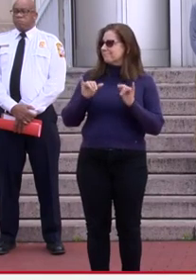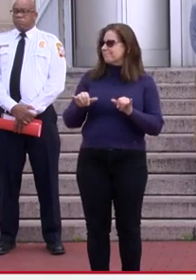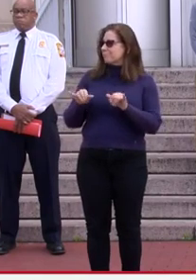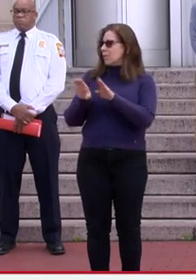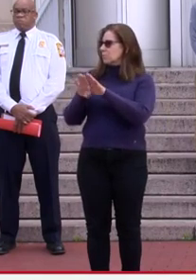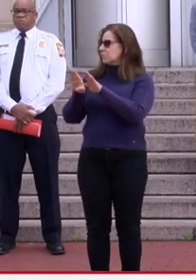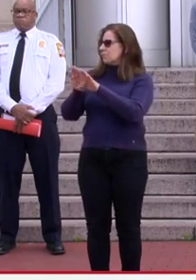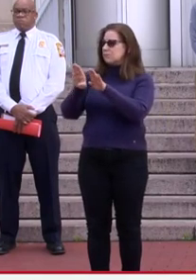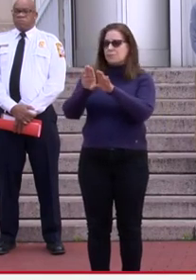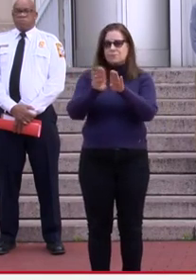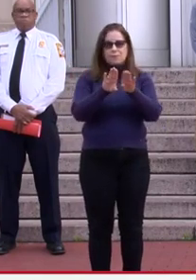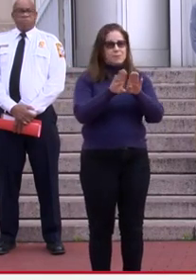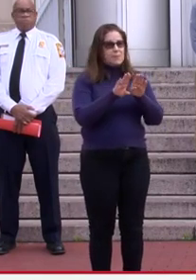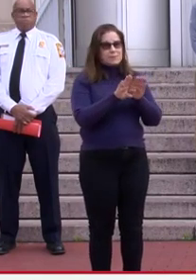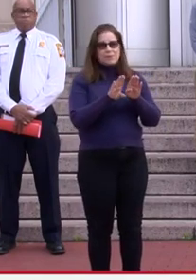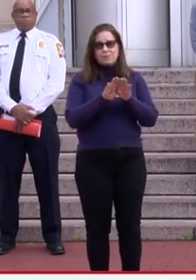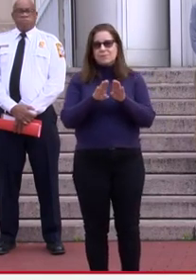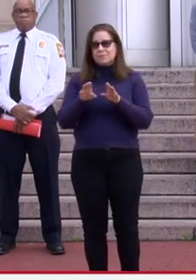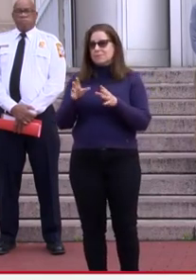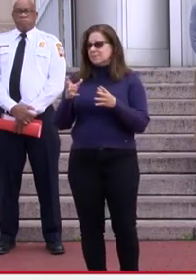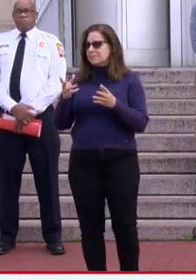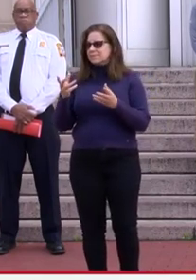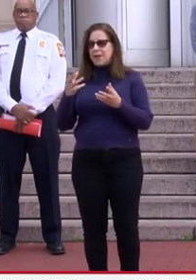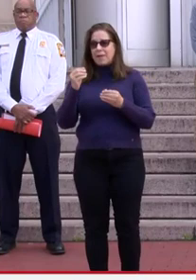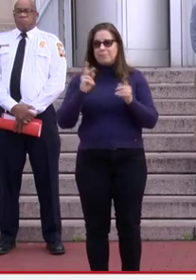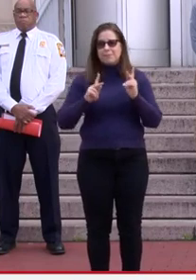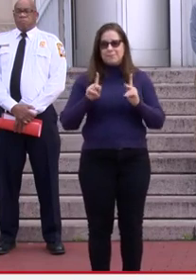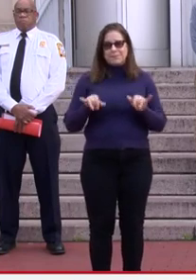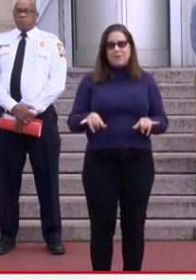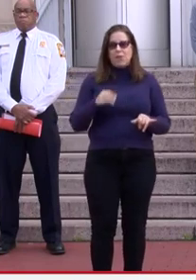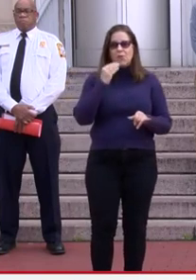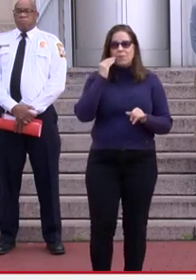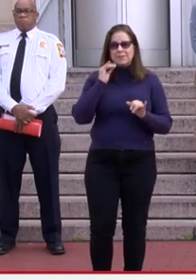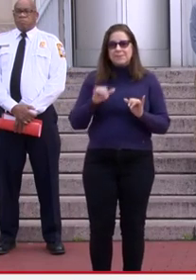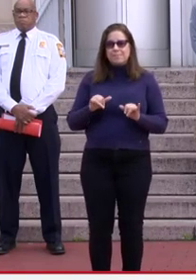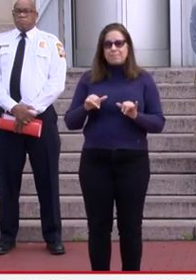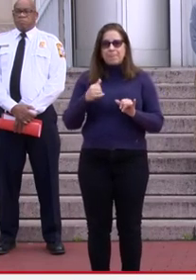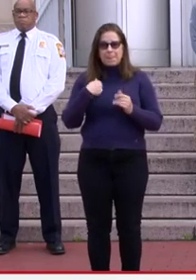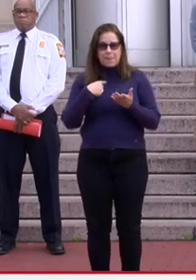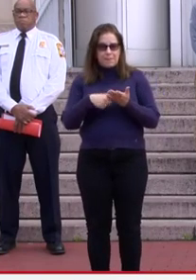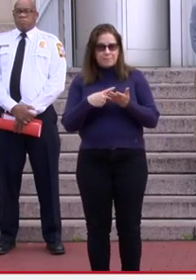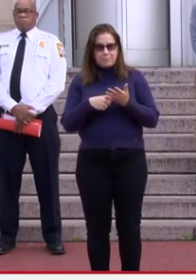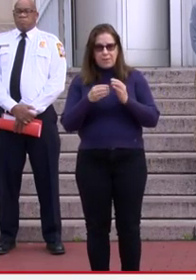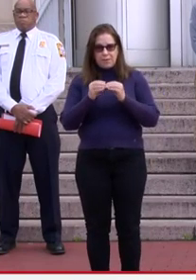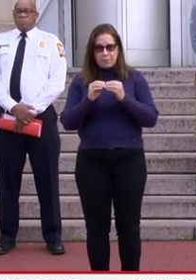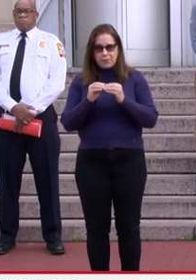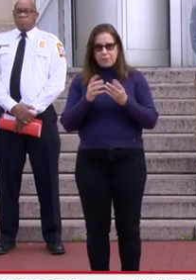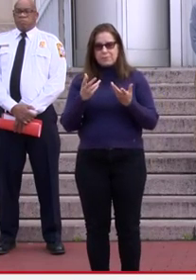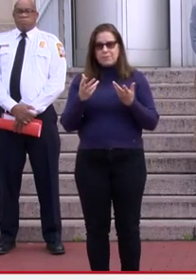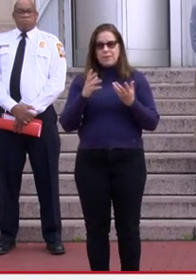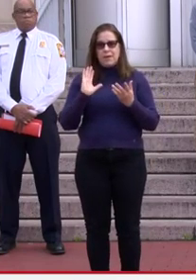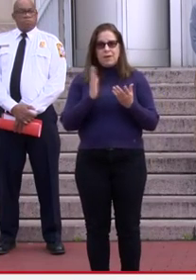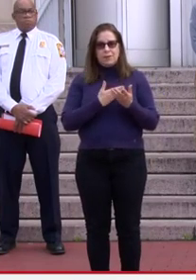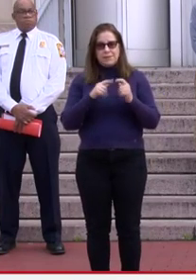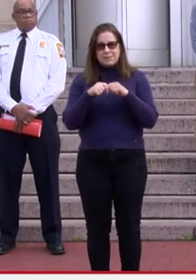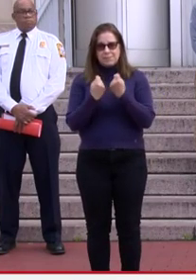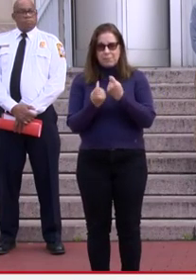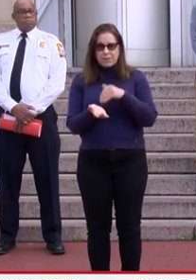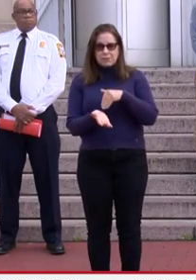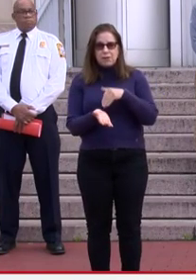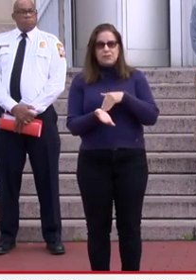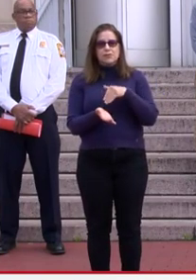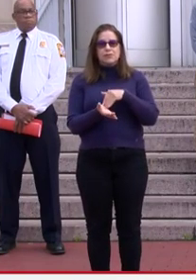you about what our numbers are in DC and how our team of doctors is following